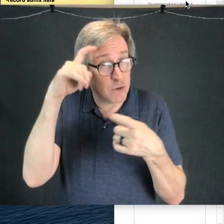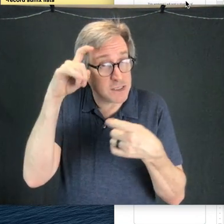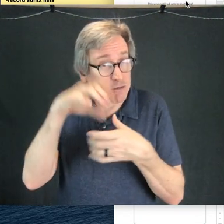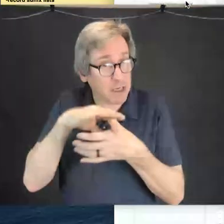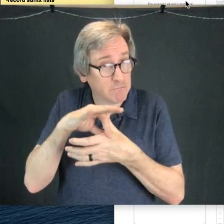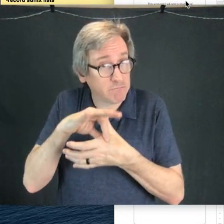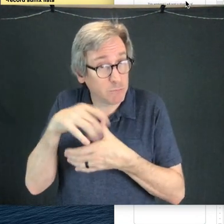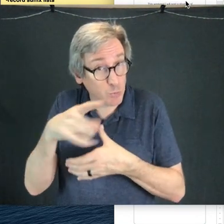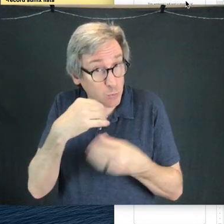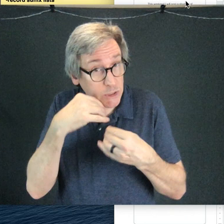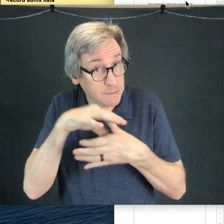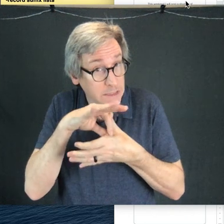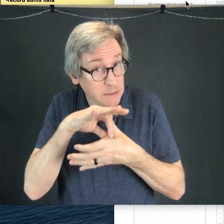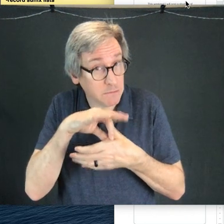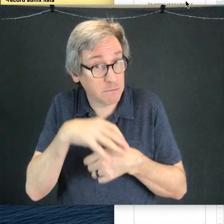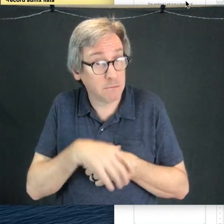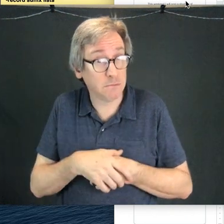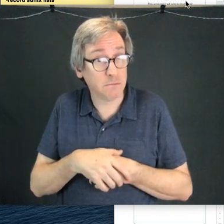Yes, no question, right?